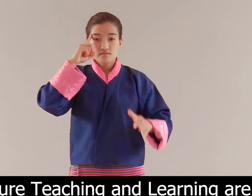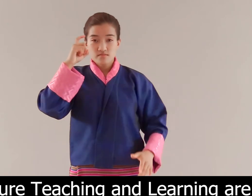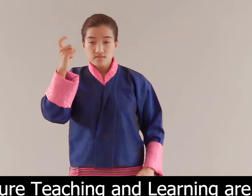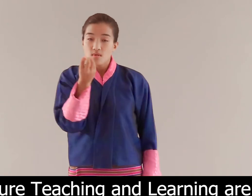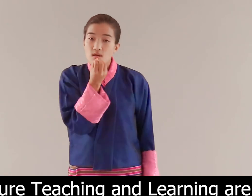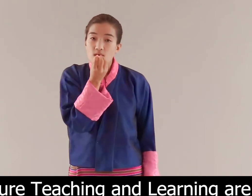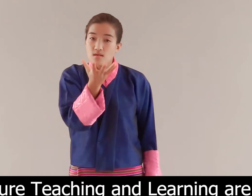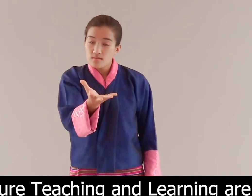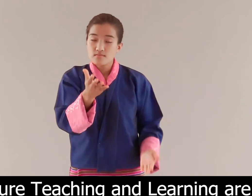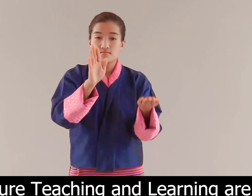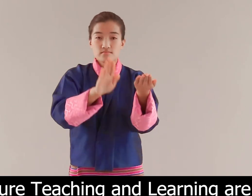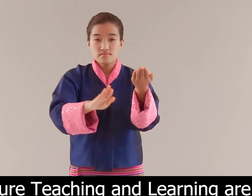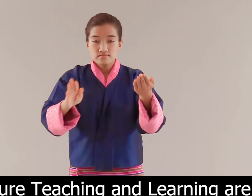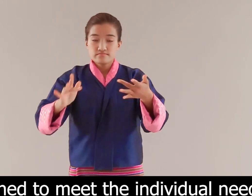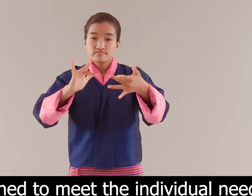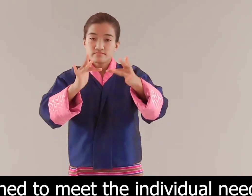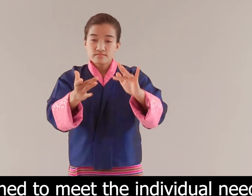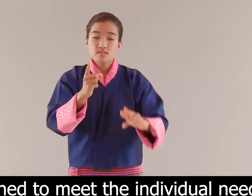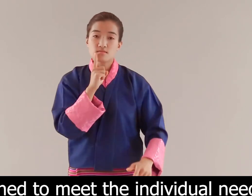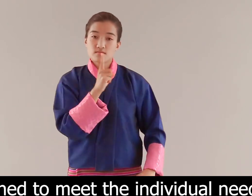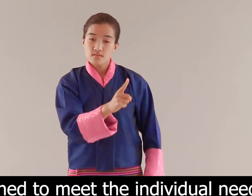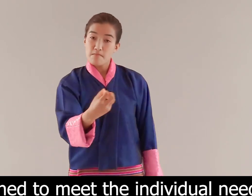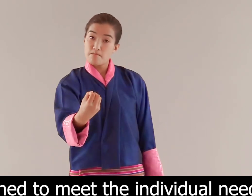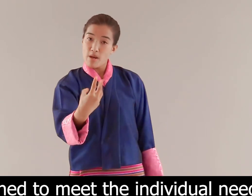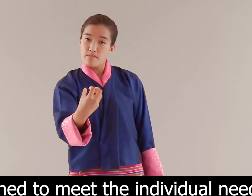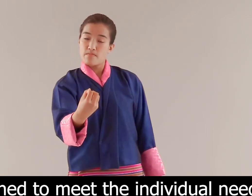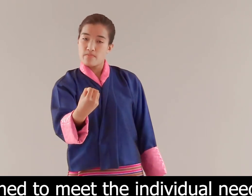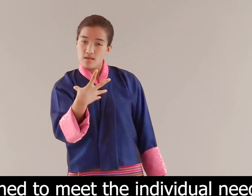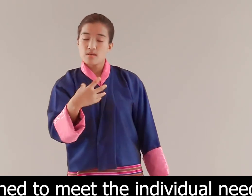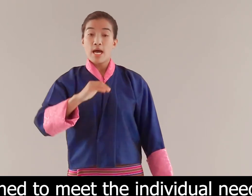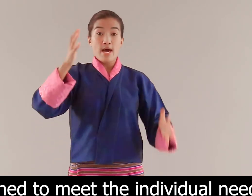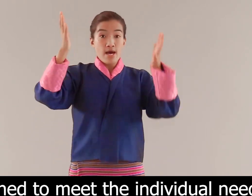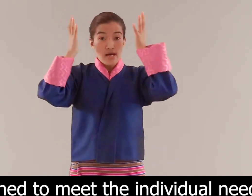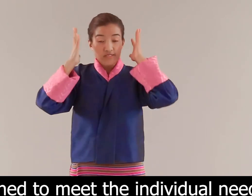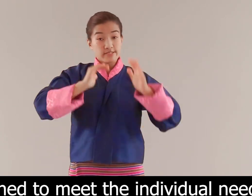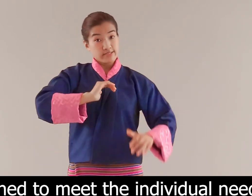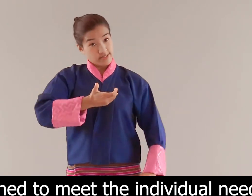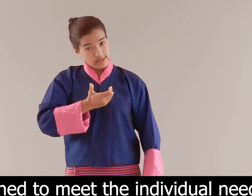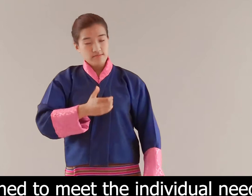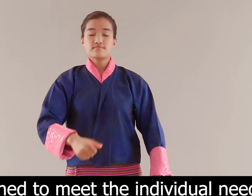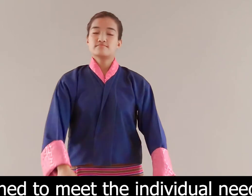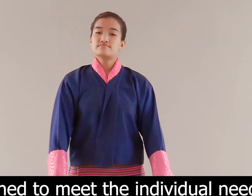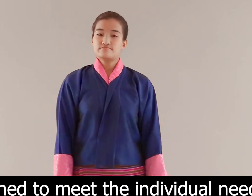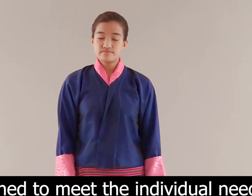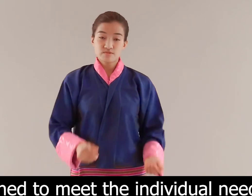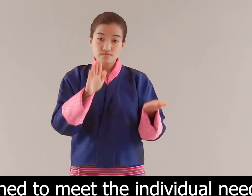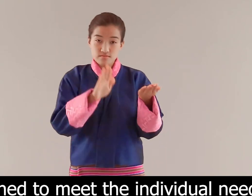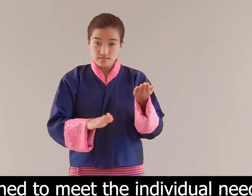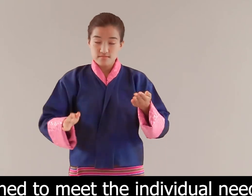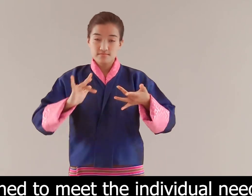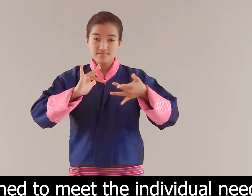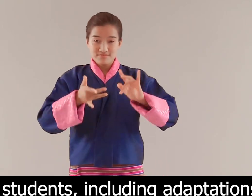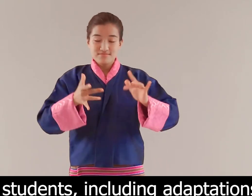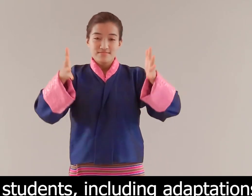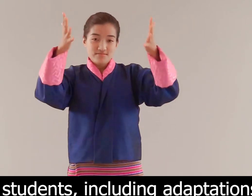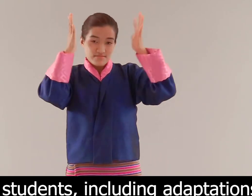of all students, including adaptations, accommodations, and